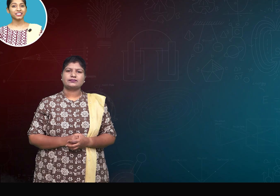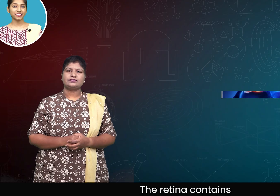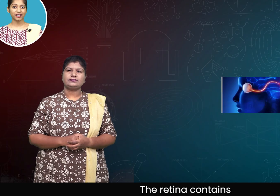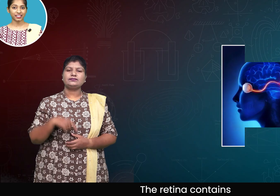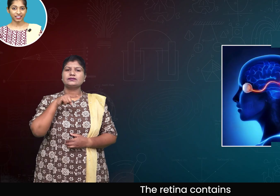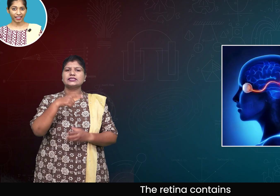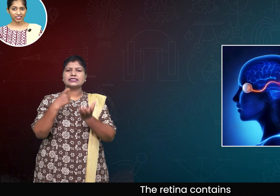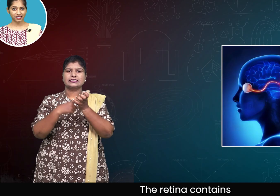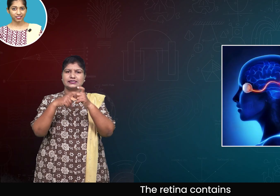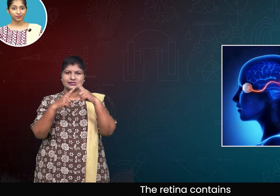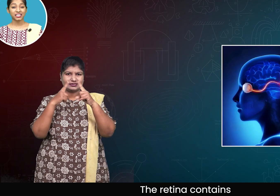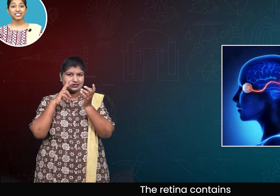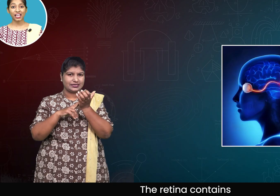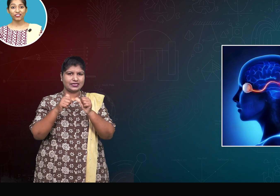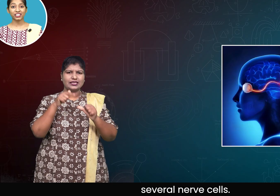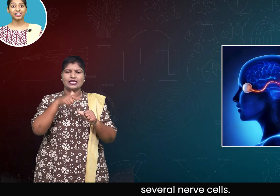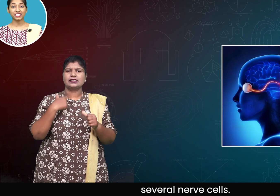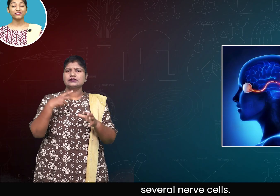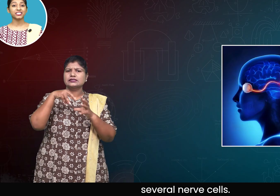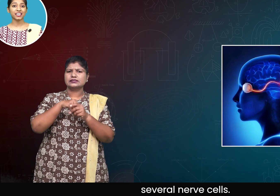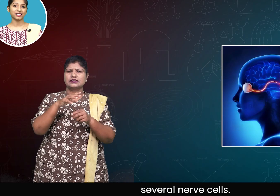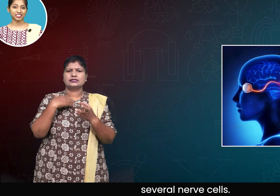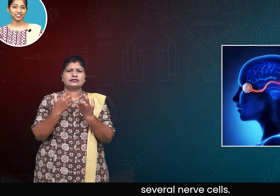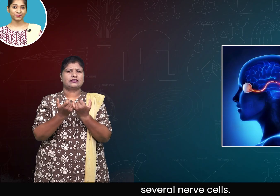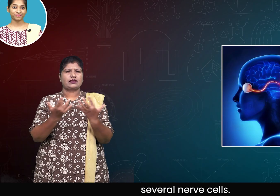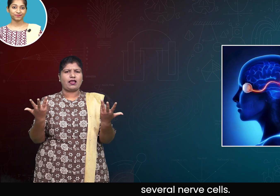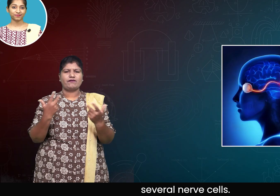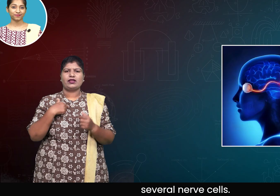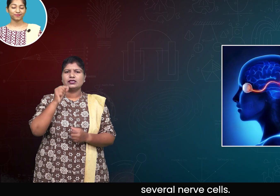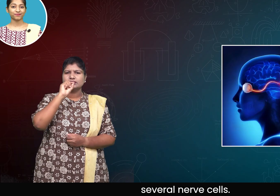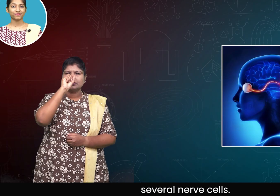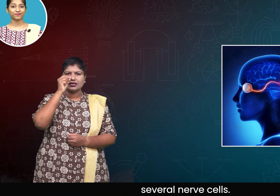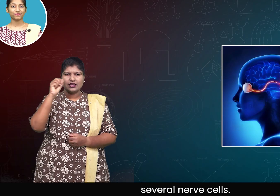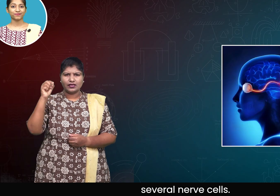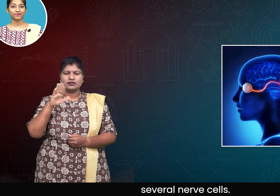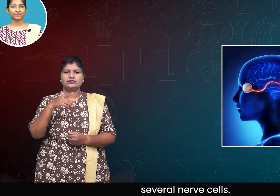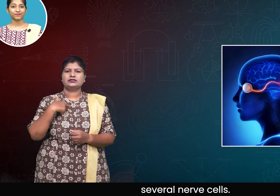The retina contains several nerve cells.